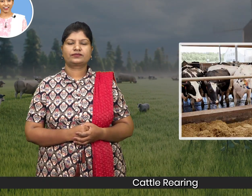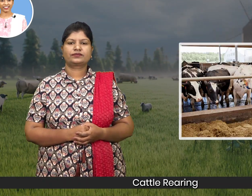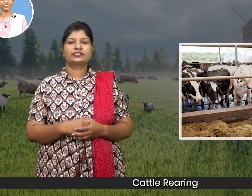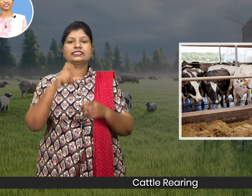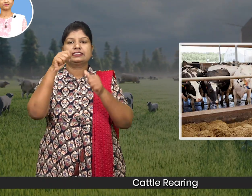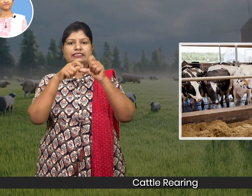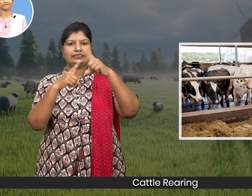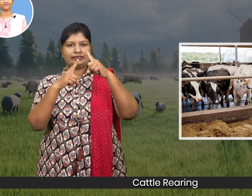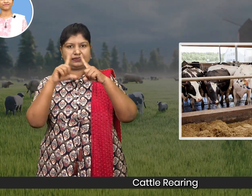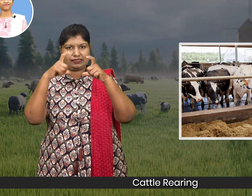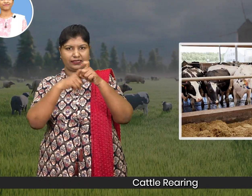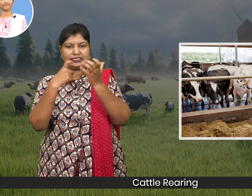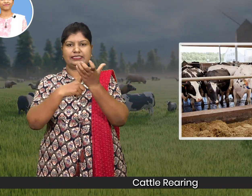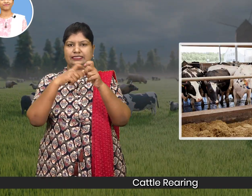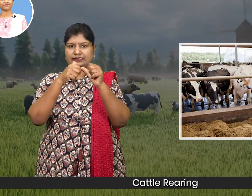cattle rearing,